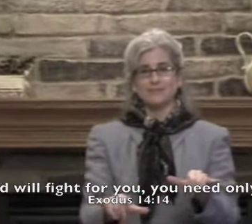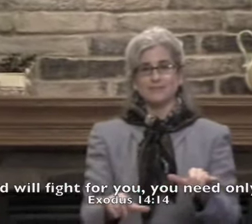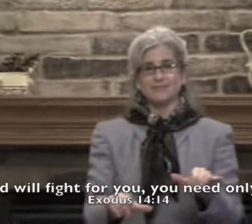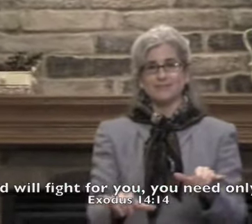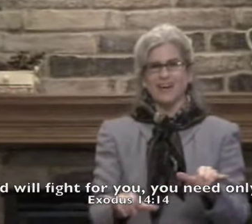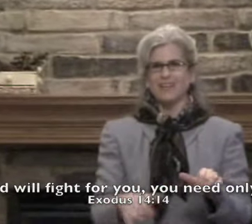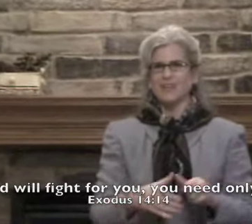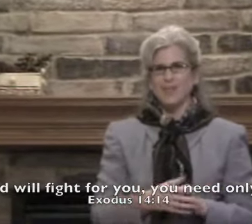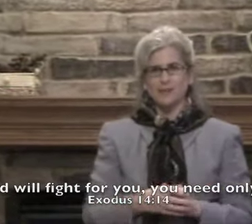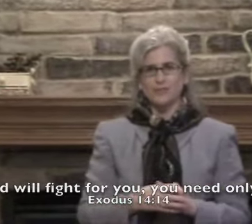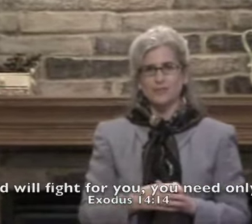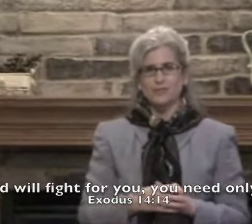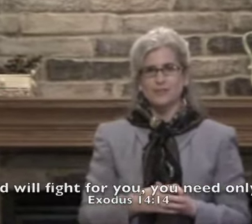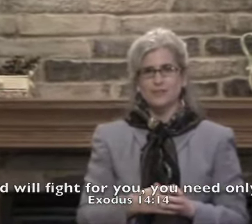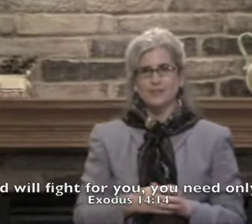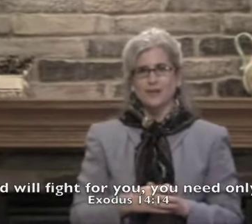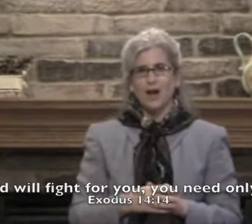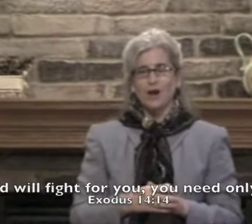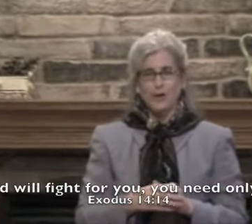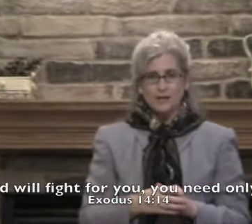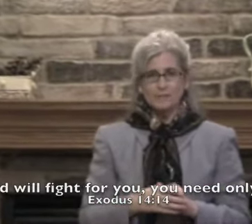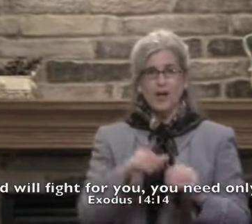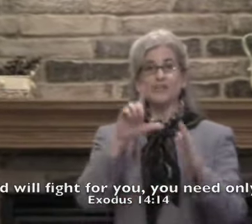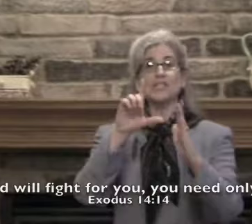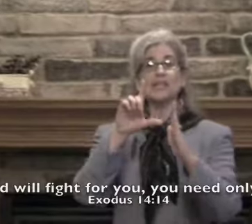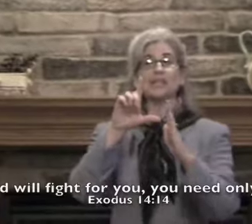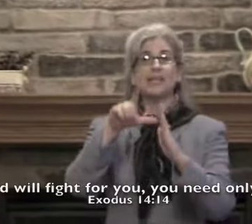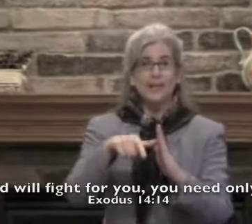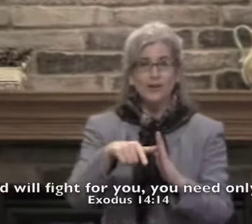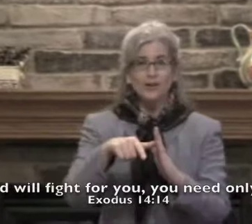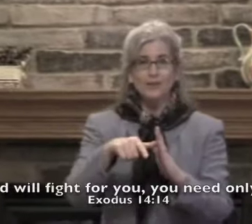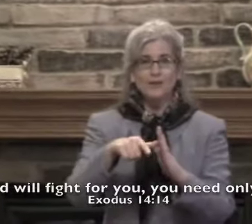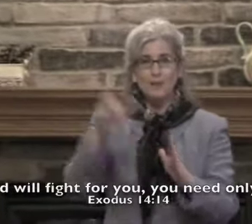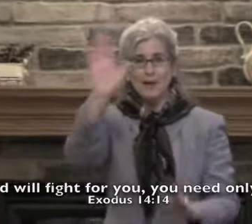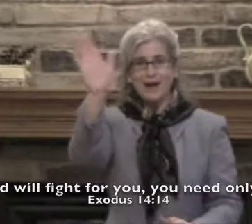I love that verse. Alright. I'll see you later. Bye-bye.